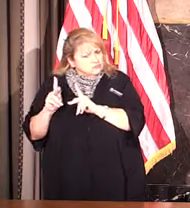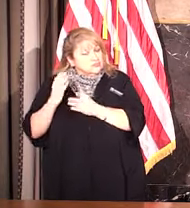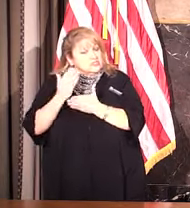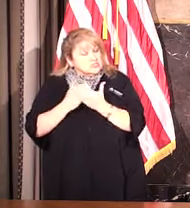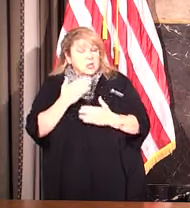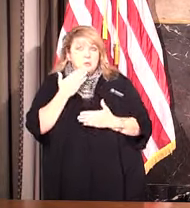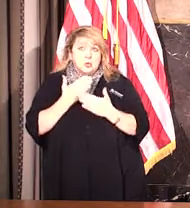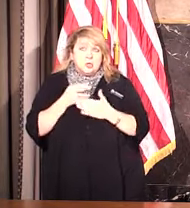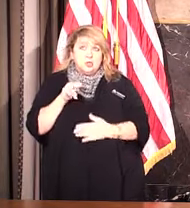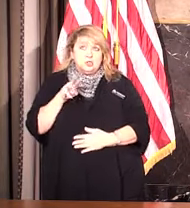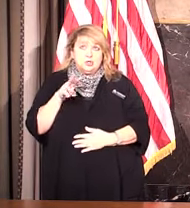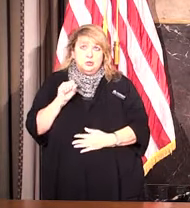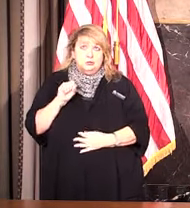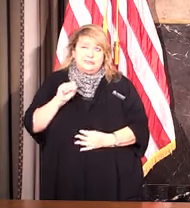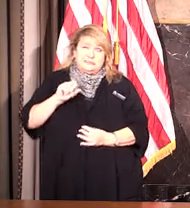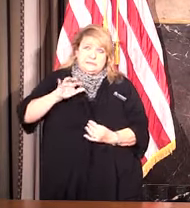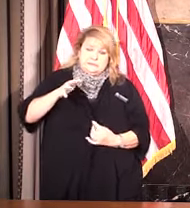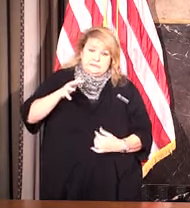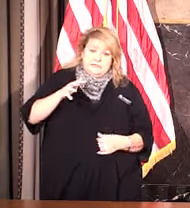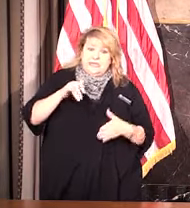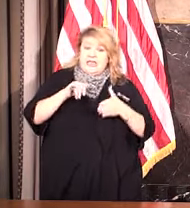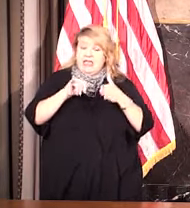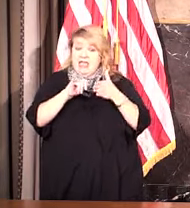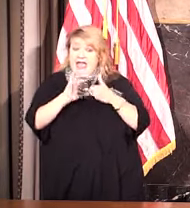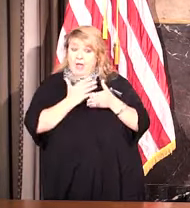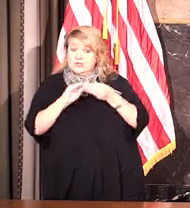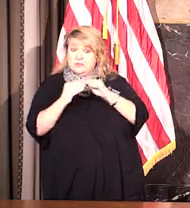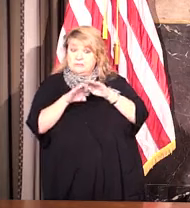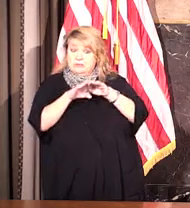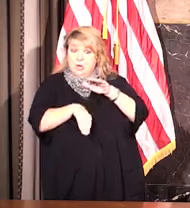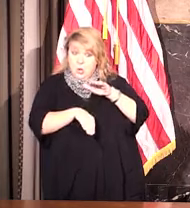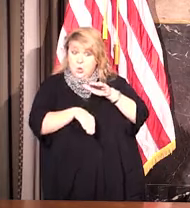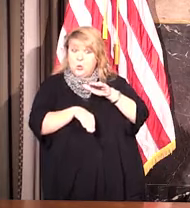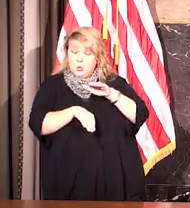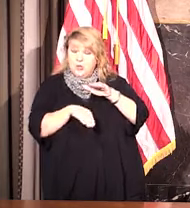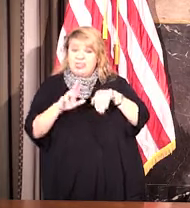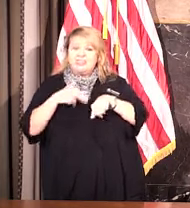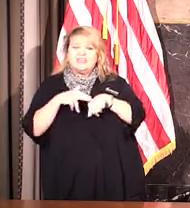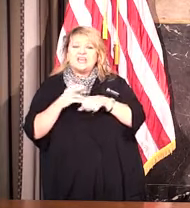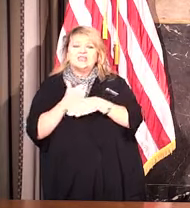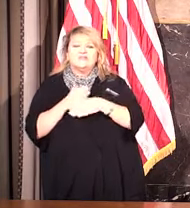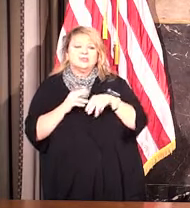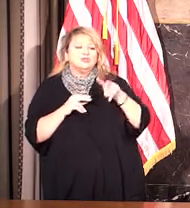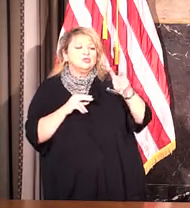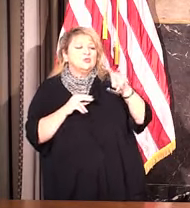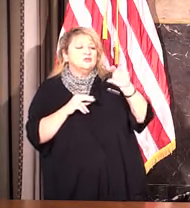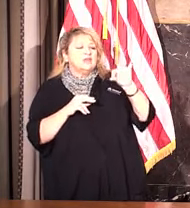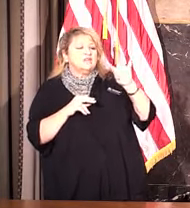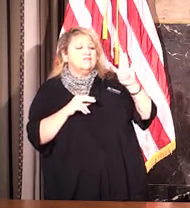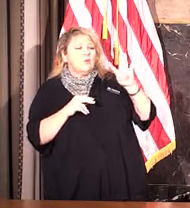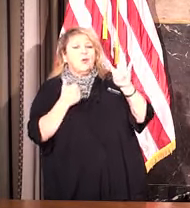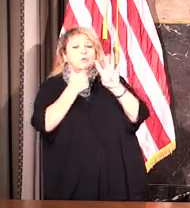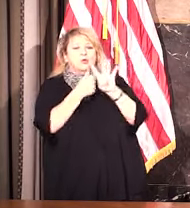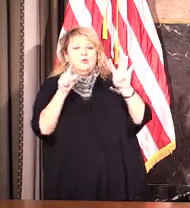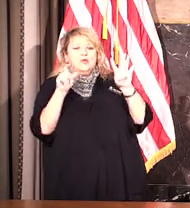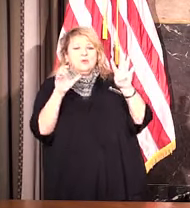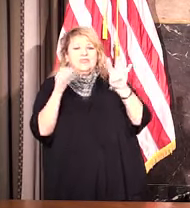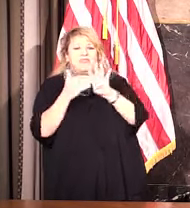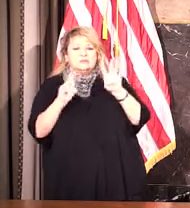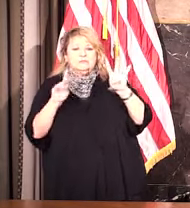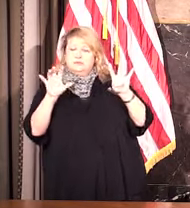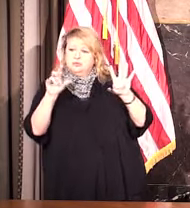guess, relatively speaking. That's below the national average of 294 new cases per 100,000 people. But